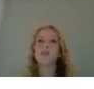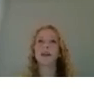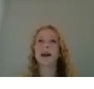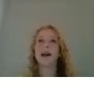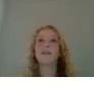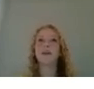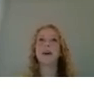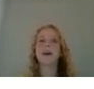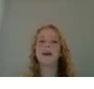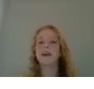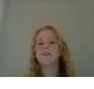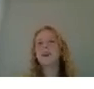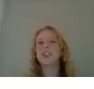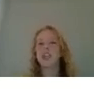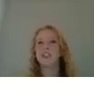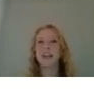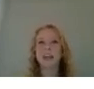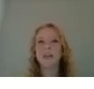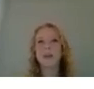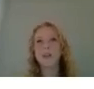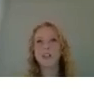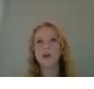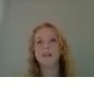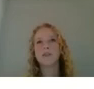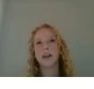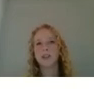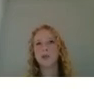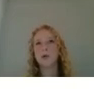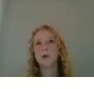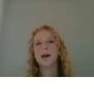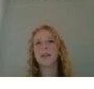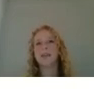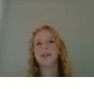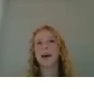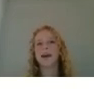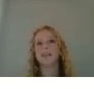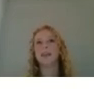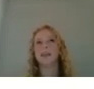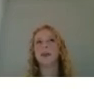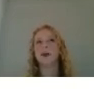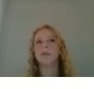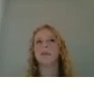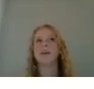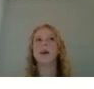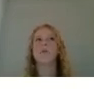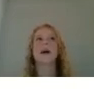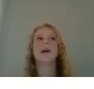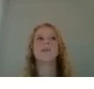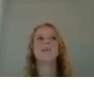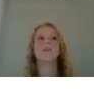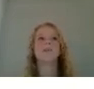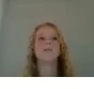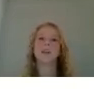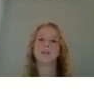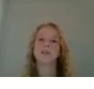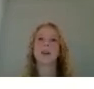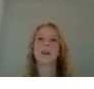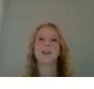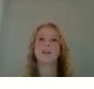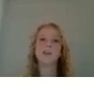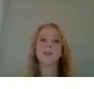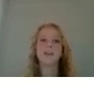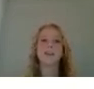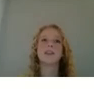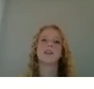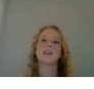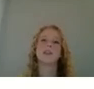now i don't really have i'm not sure exactly what i want to do after high school but this has definitely opened my eyes up to some potential areas